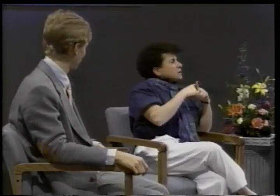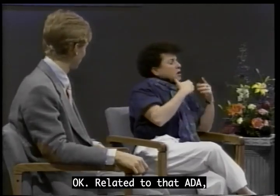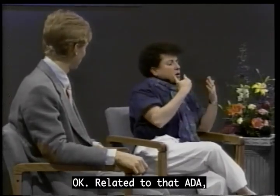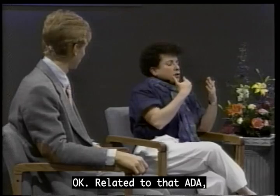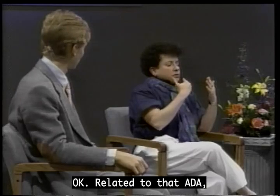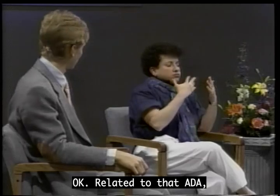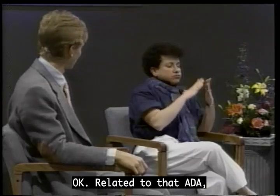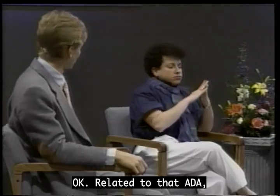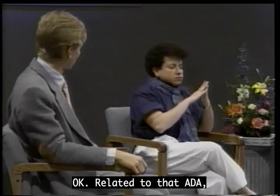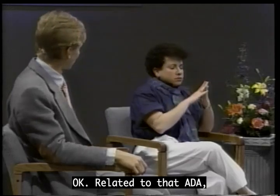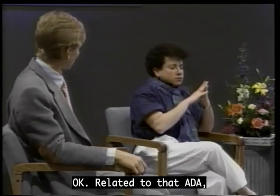that, ADA,